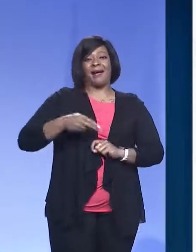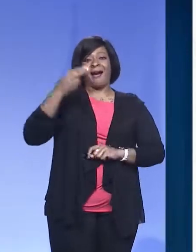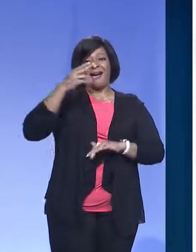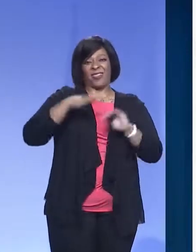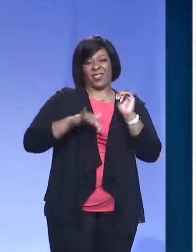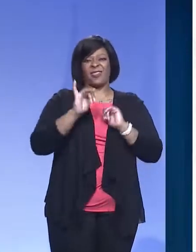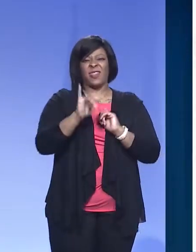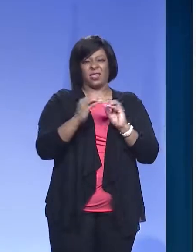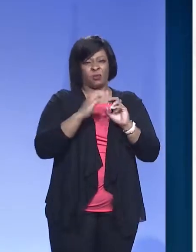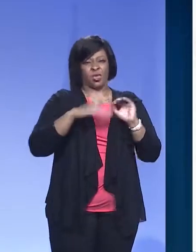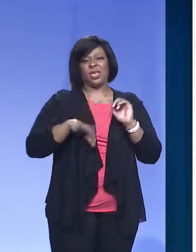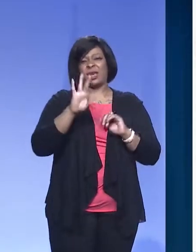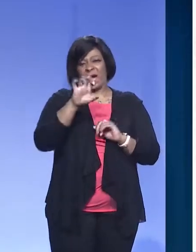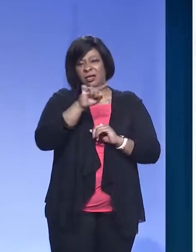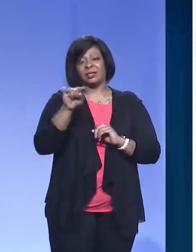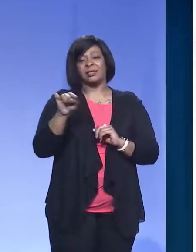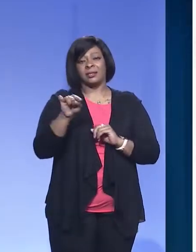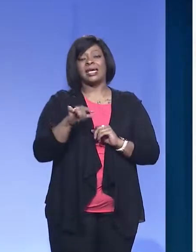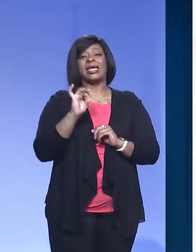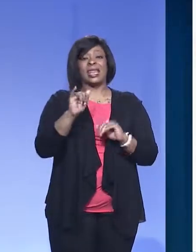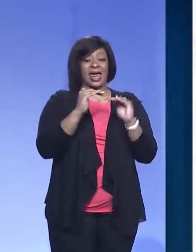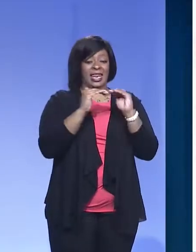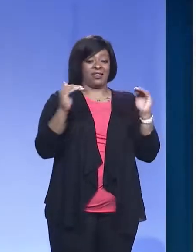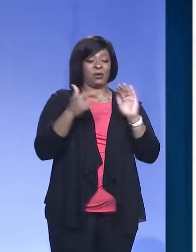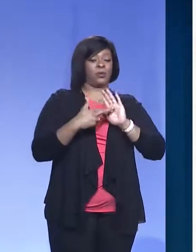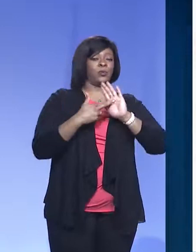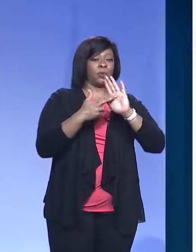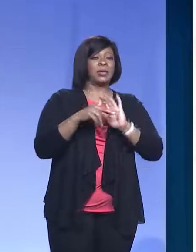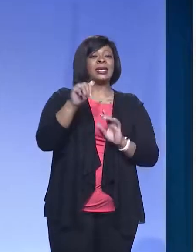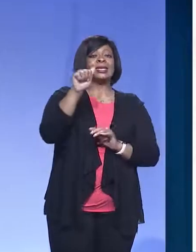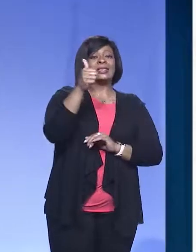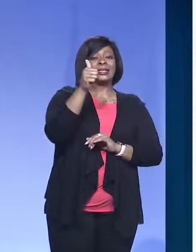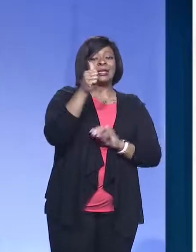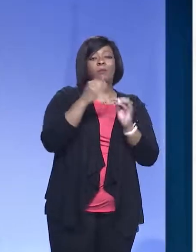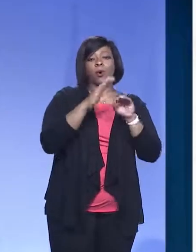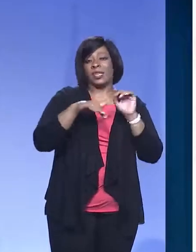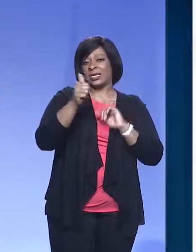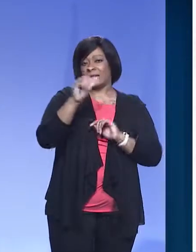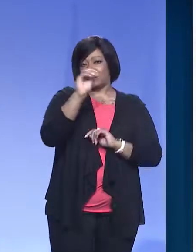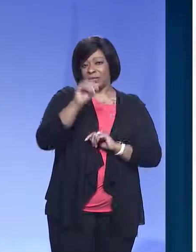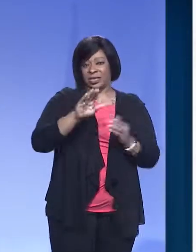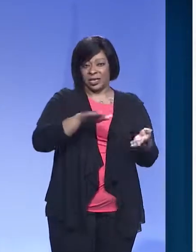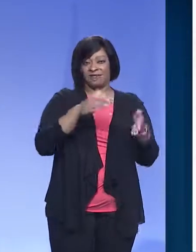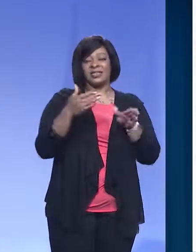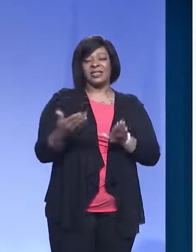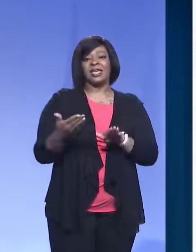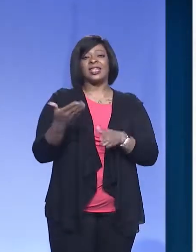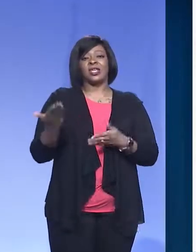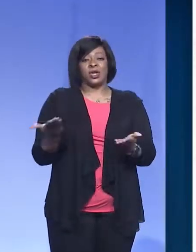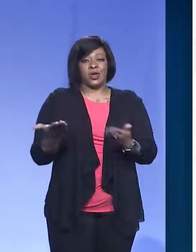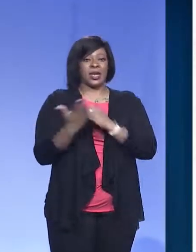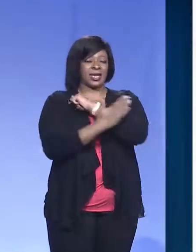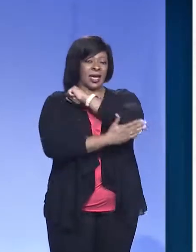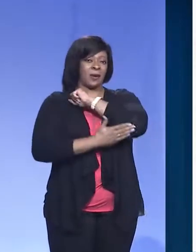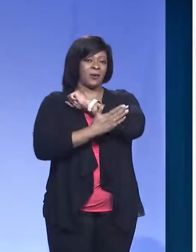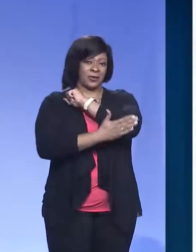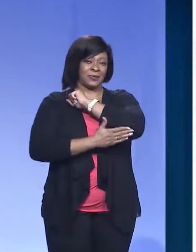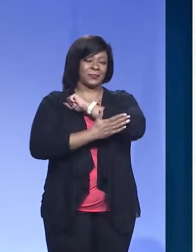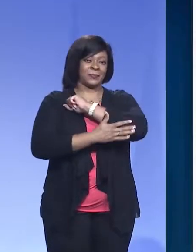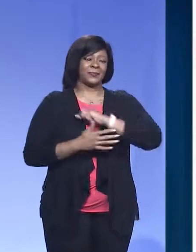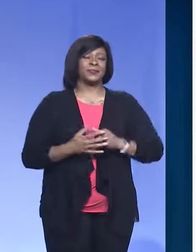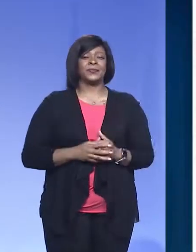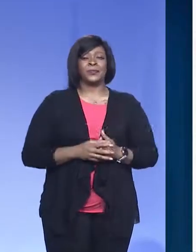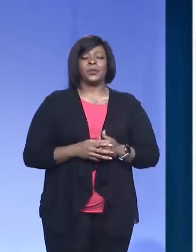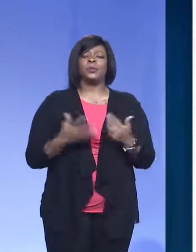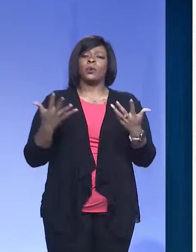that. But at that level, it would represent more than 10% of deaths in the county. And we